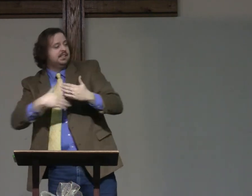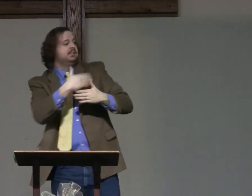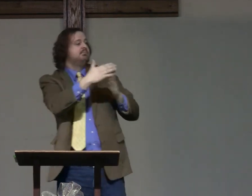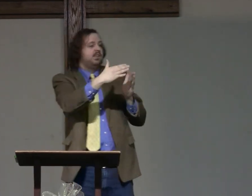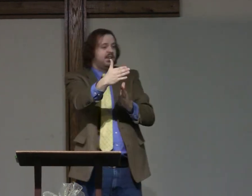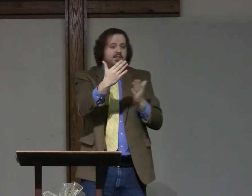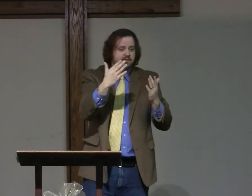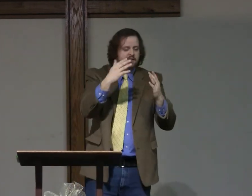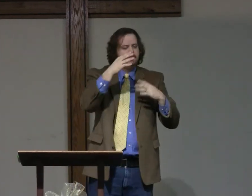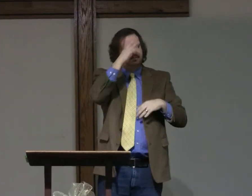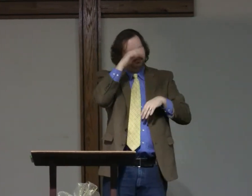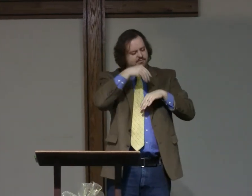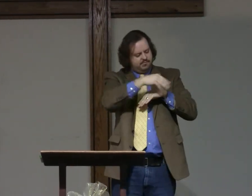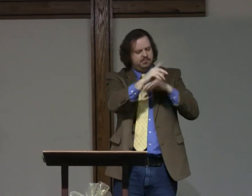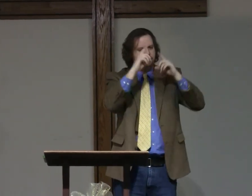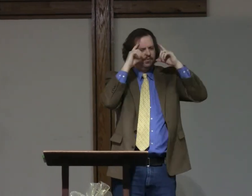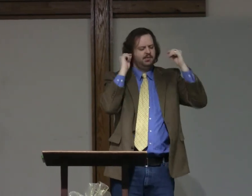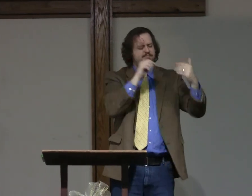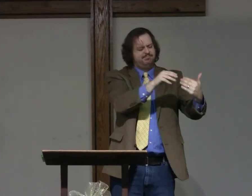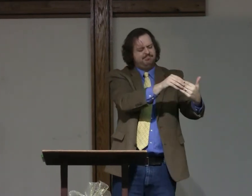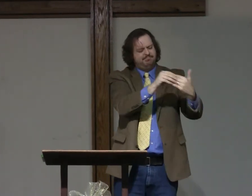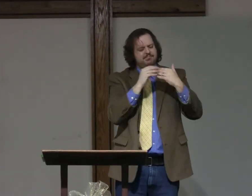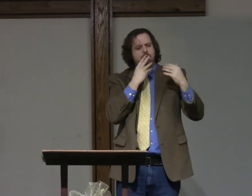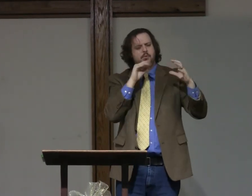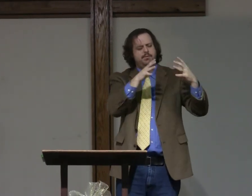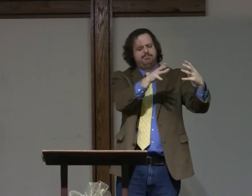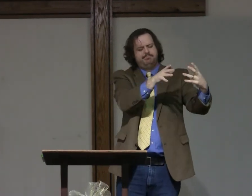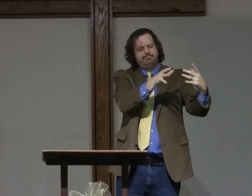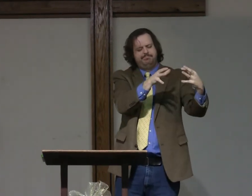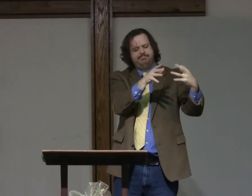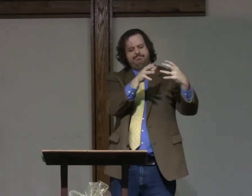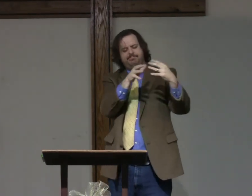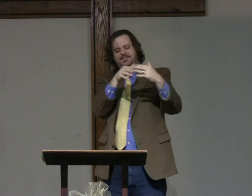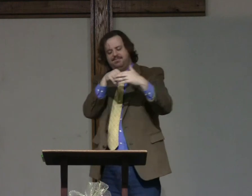Another parallel. God sent Moses